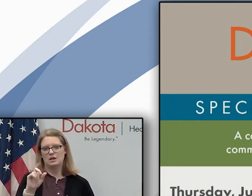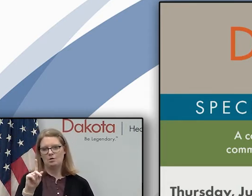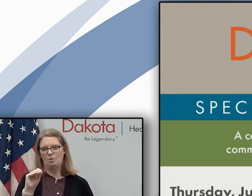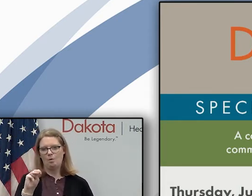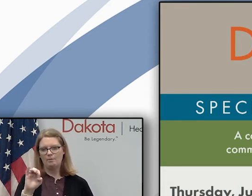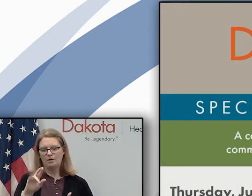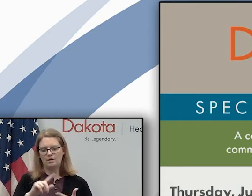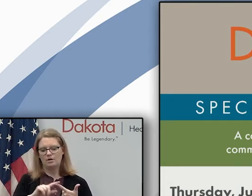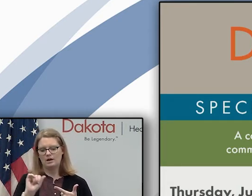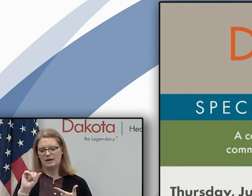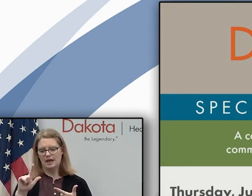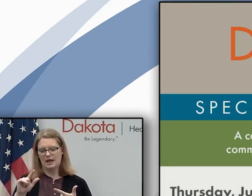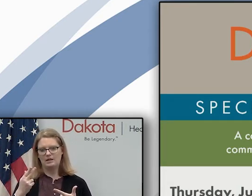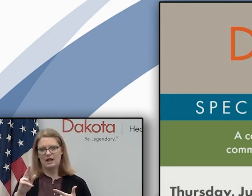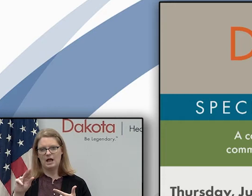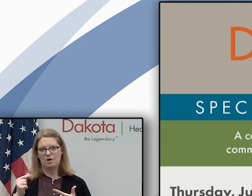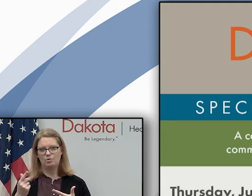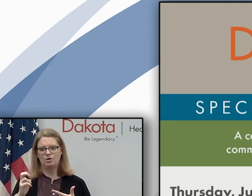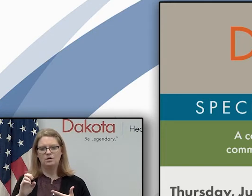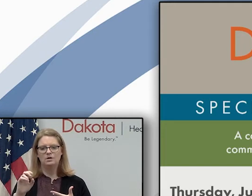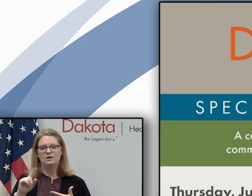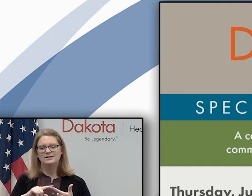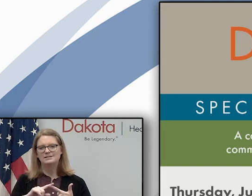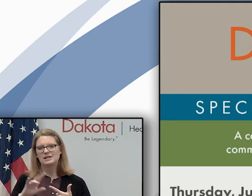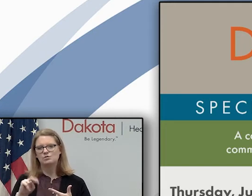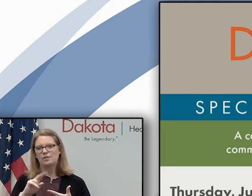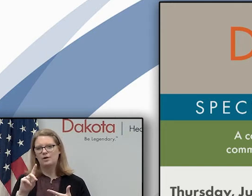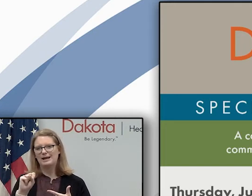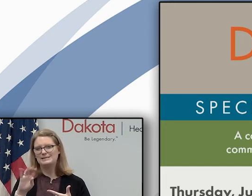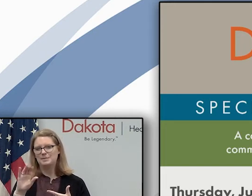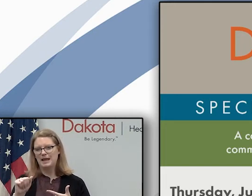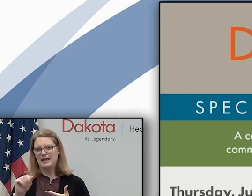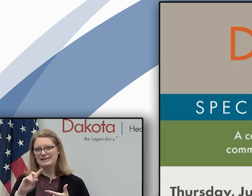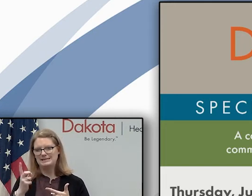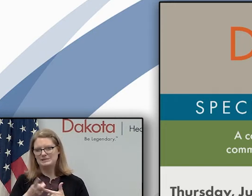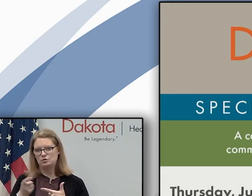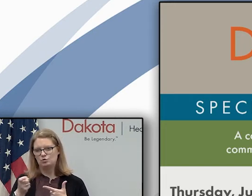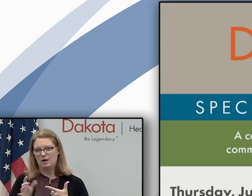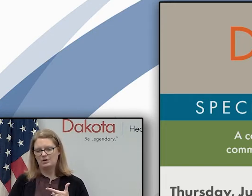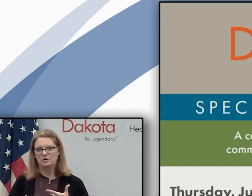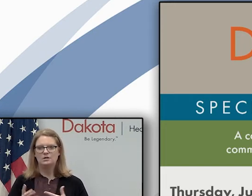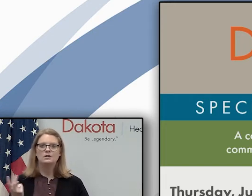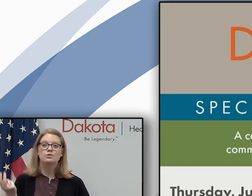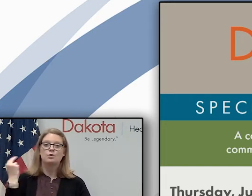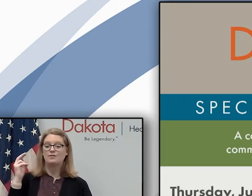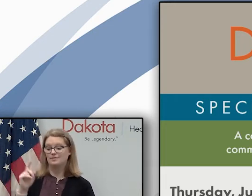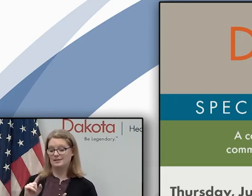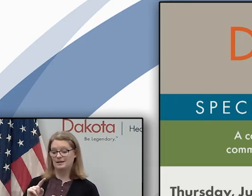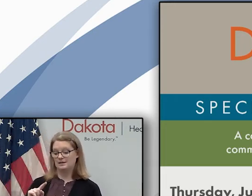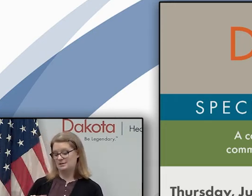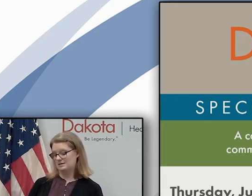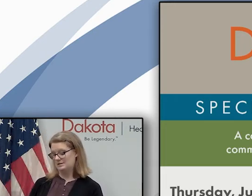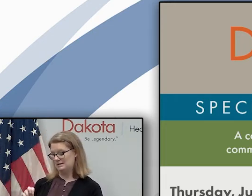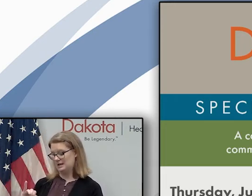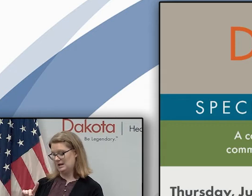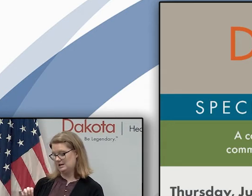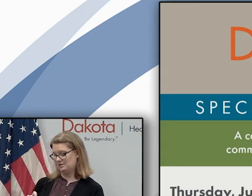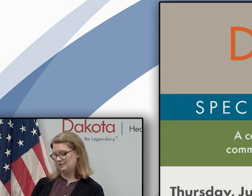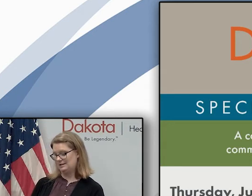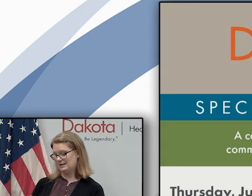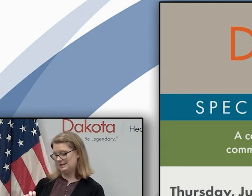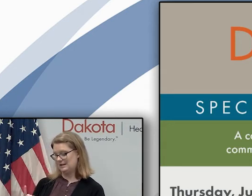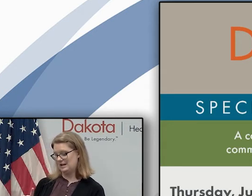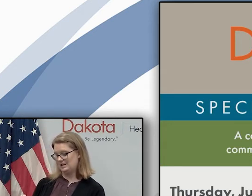and Al Hout, who's the North Dakota SBA District Director. They'll be reviewing both the EIDL assistance and the EIDL advance,